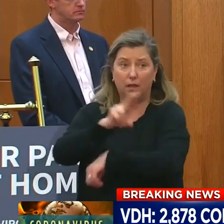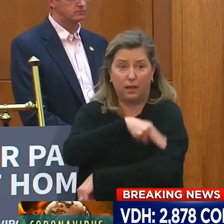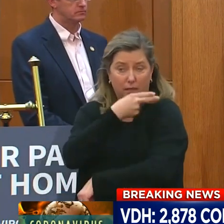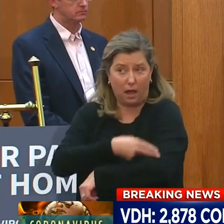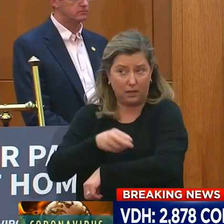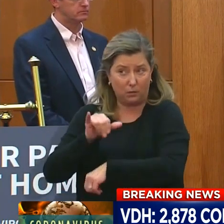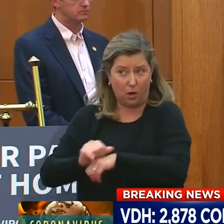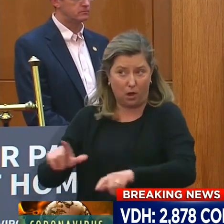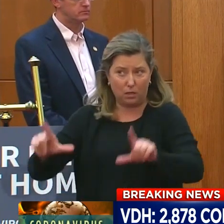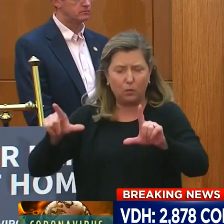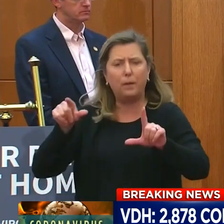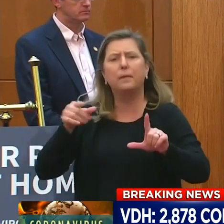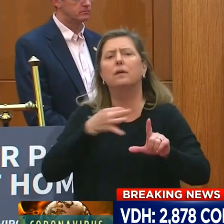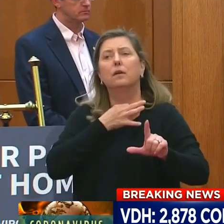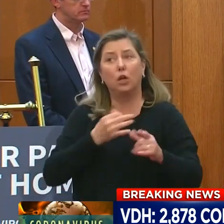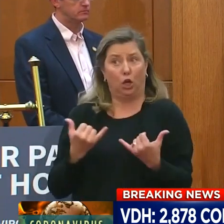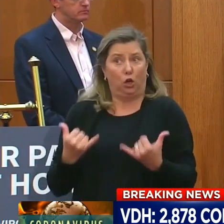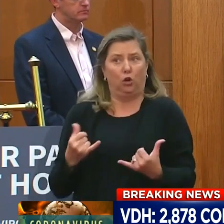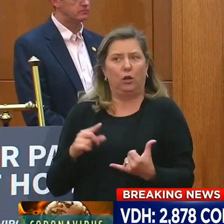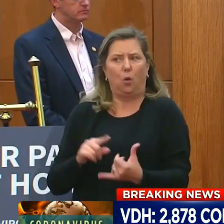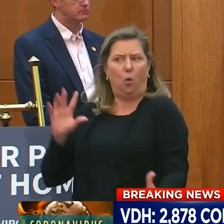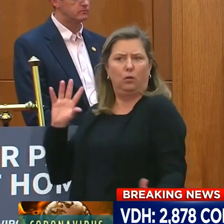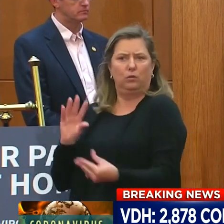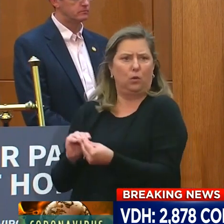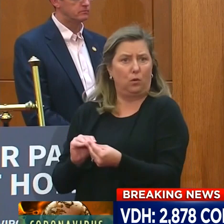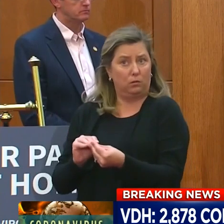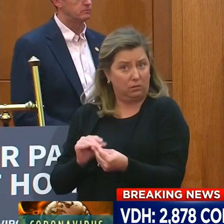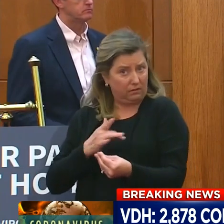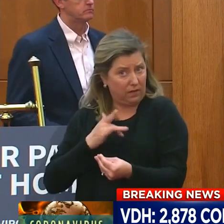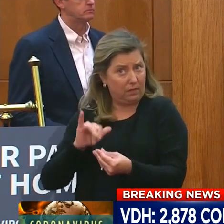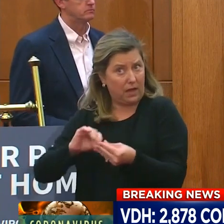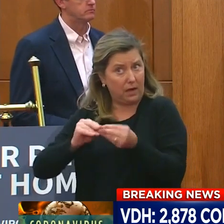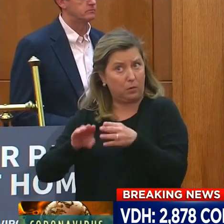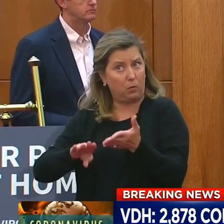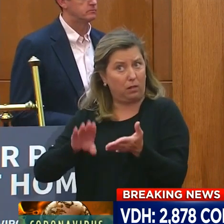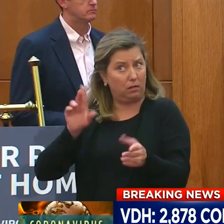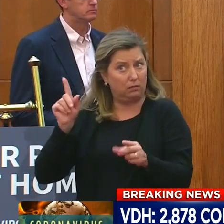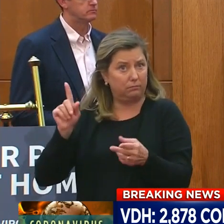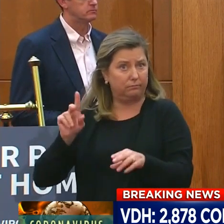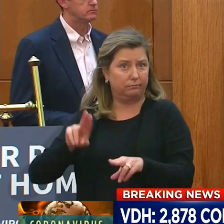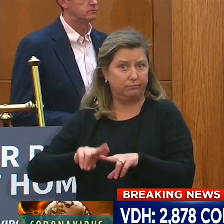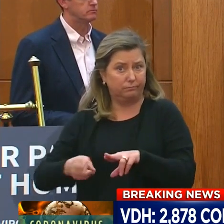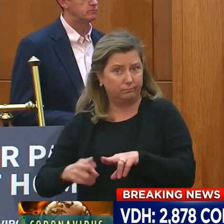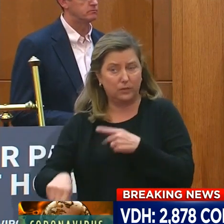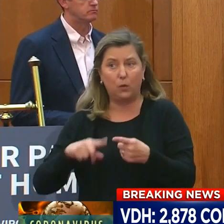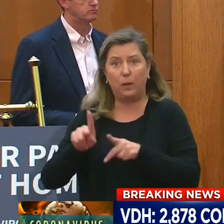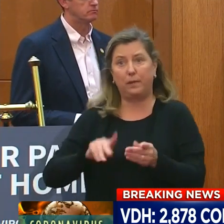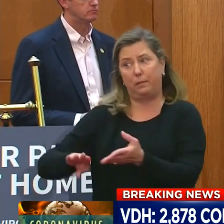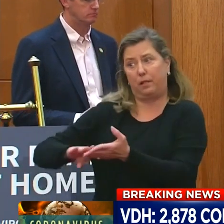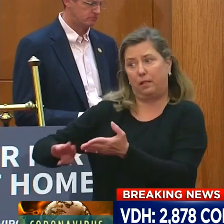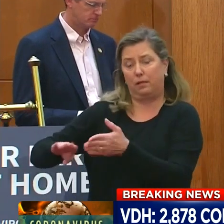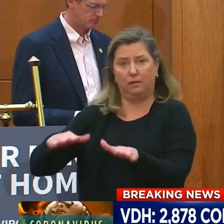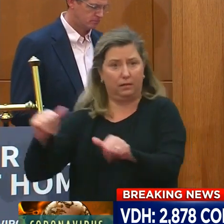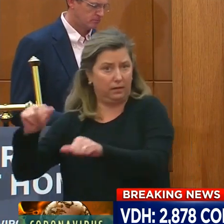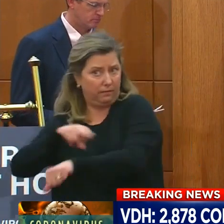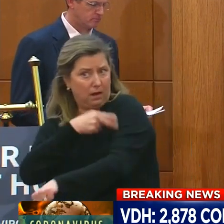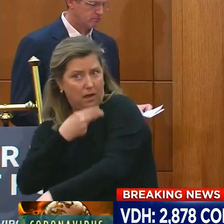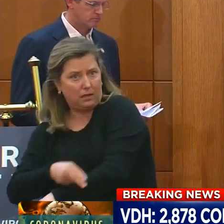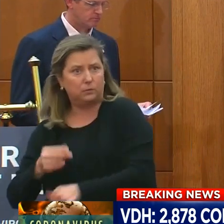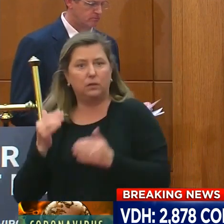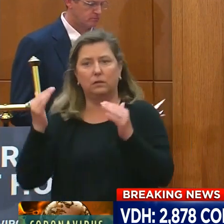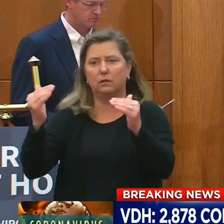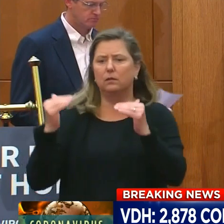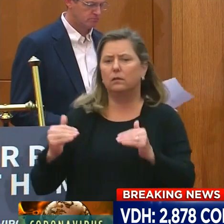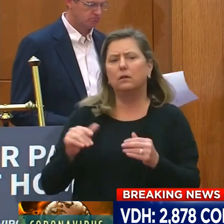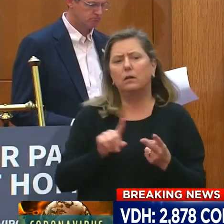that current or is that cumulative? Like, will that number go down as people are discharged? And then my further question afterwards is, I